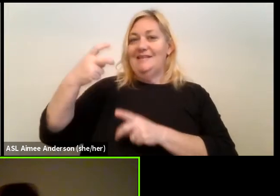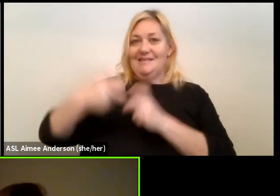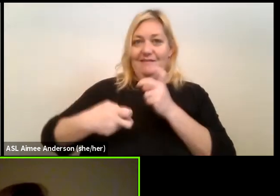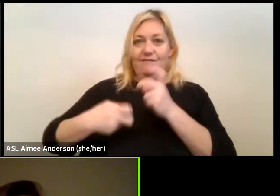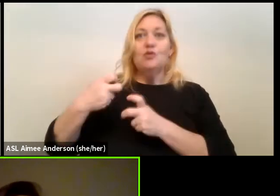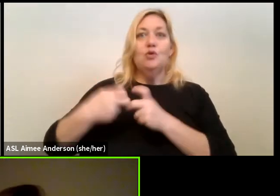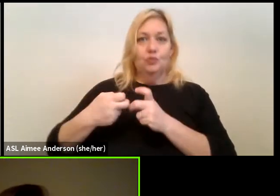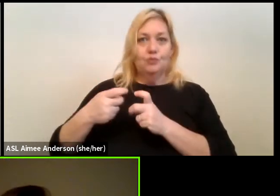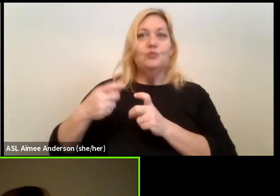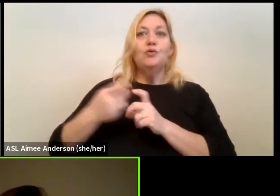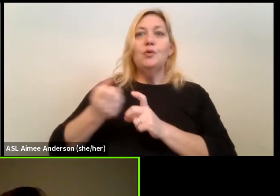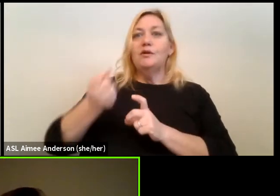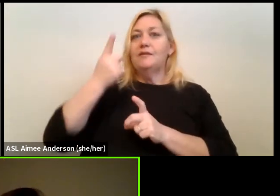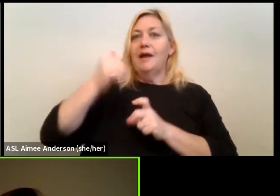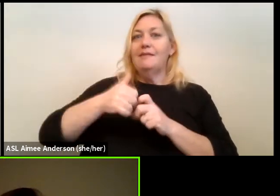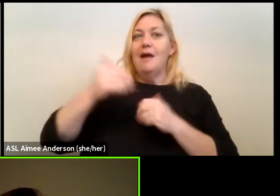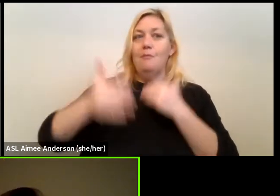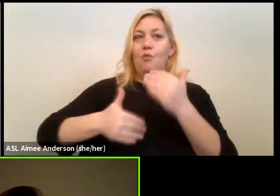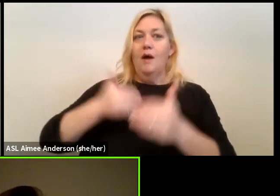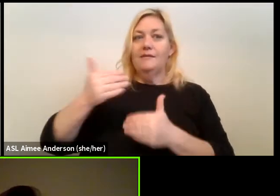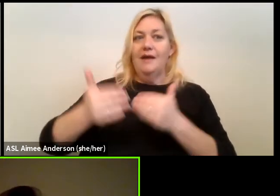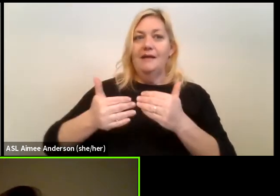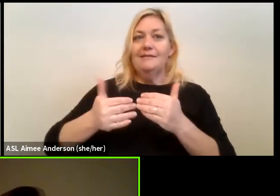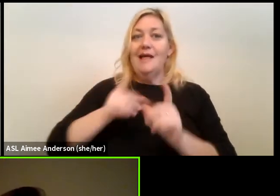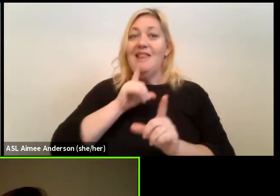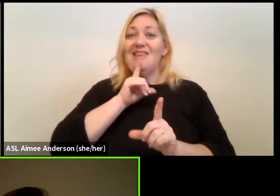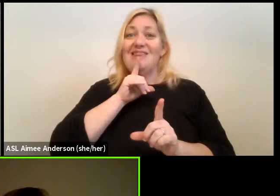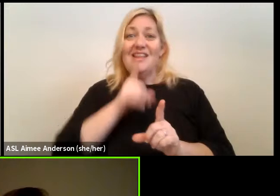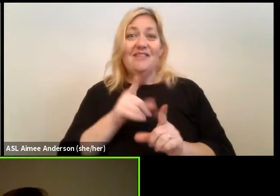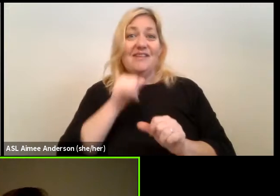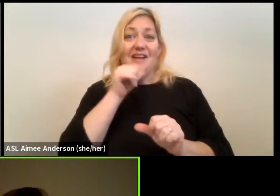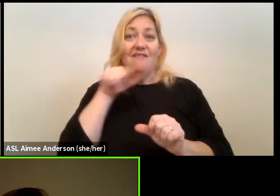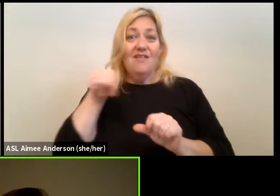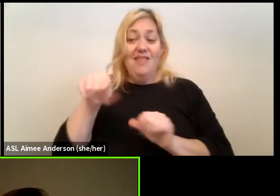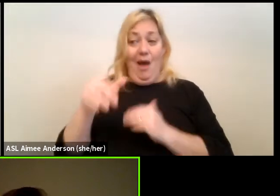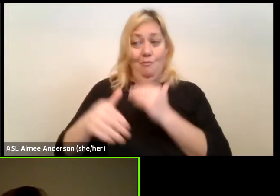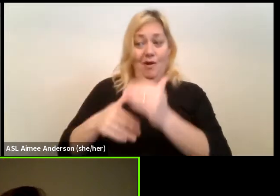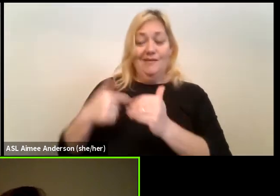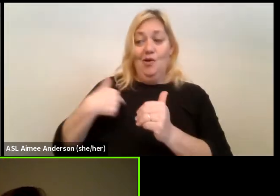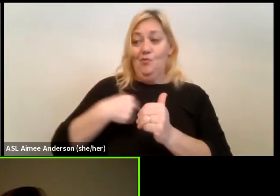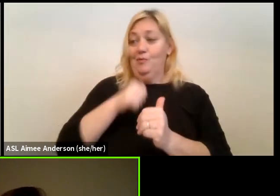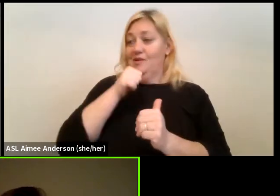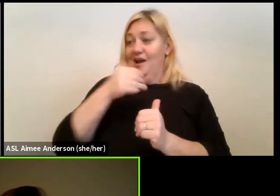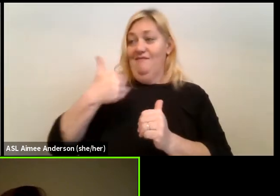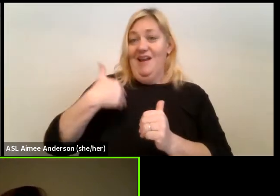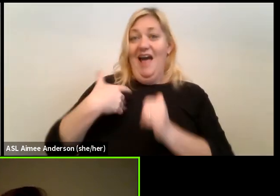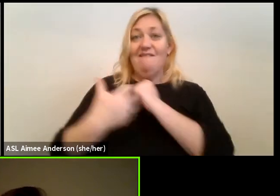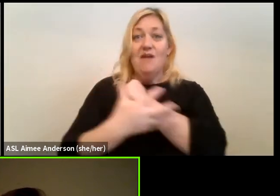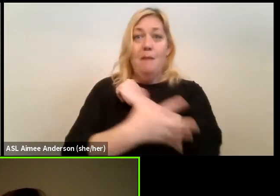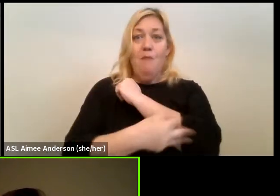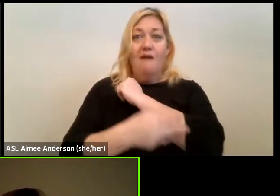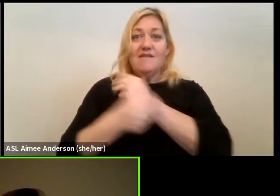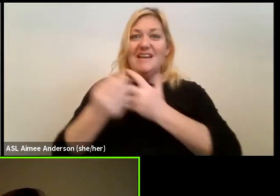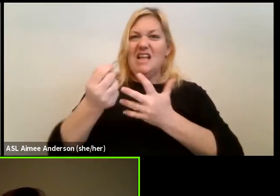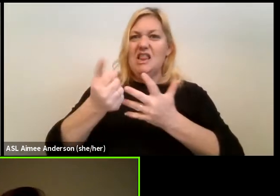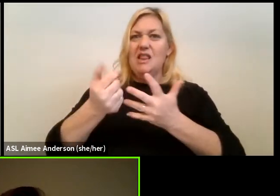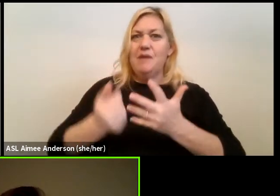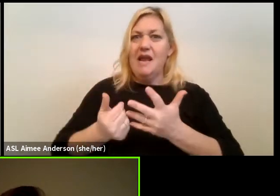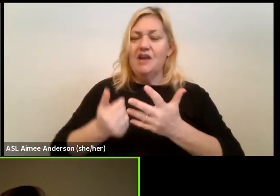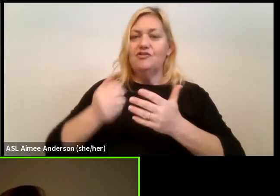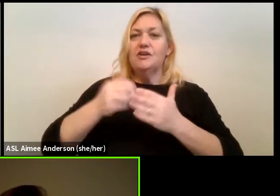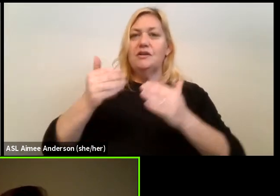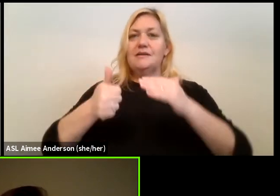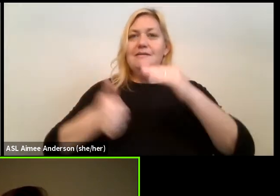to understand that process. Literally, if it was not for that process, we wouldn't even have a poverty elimination